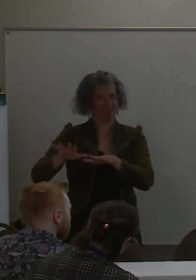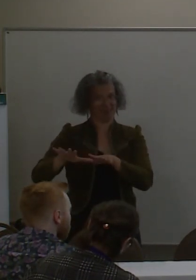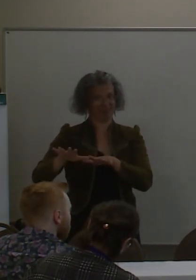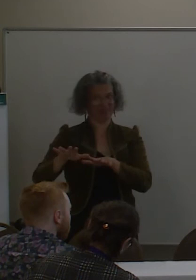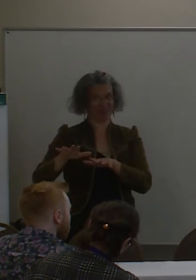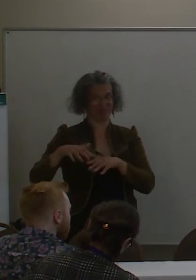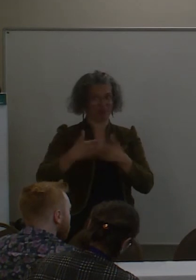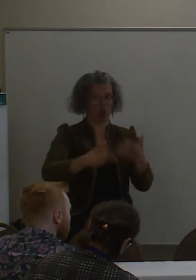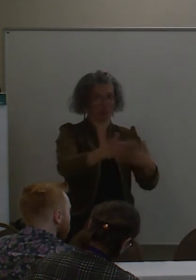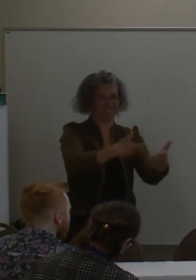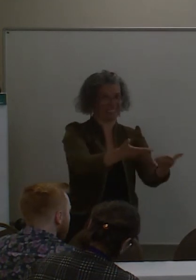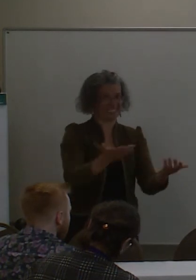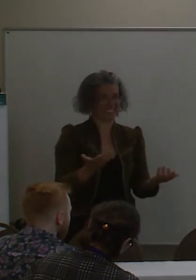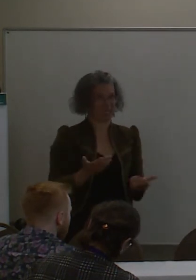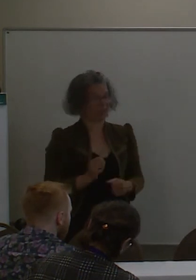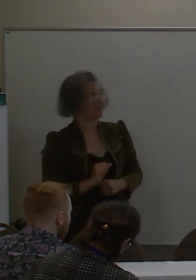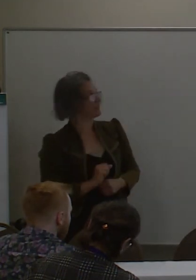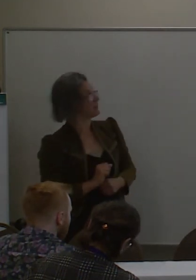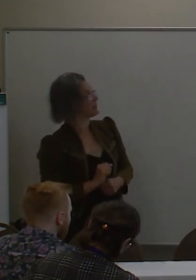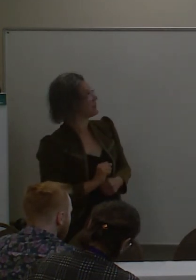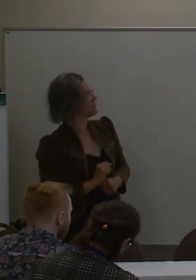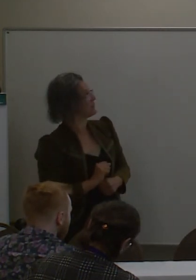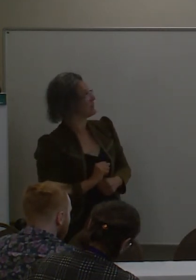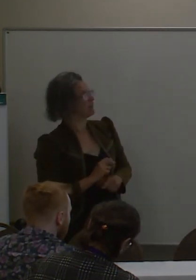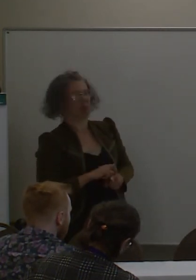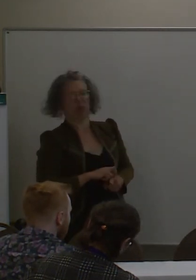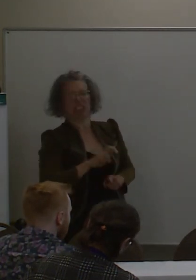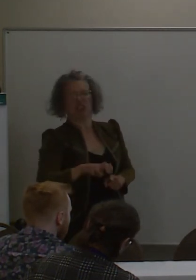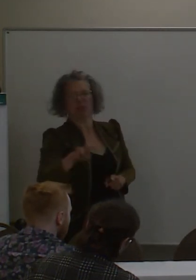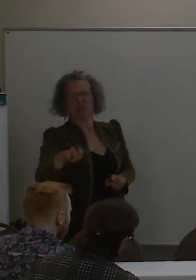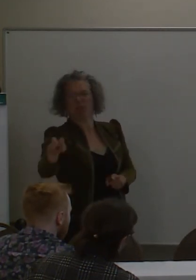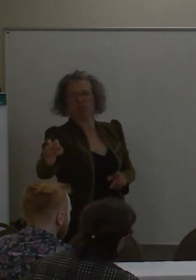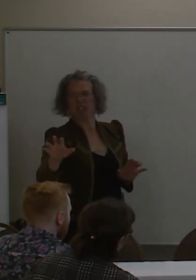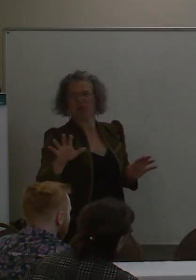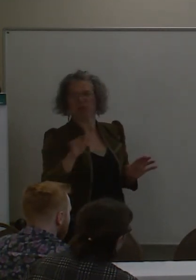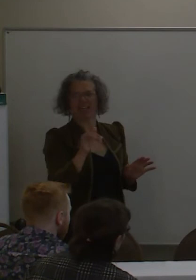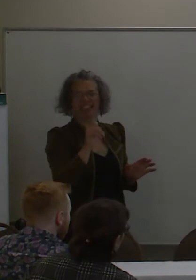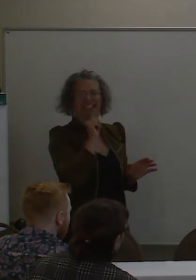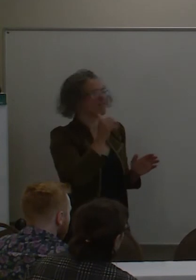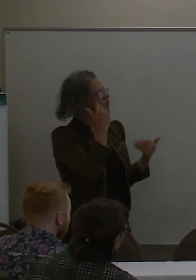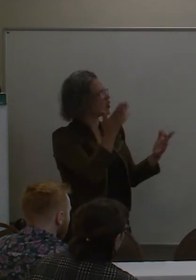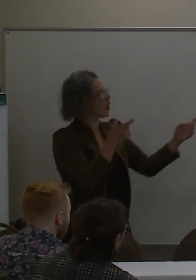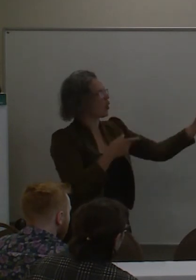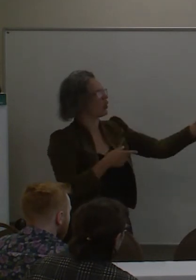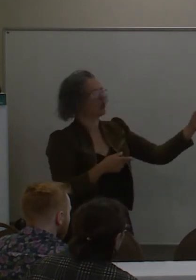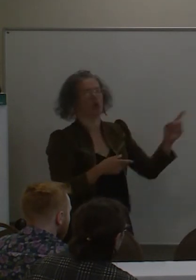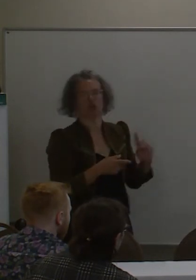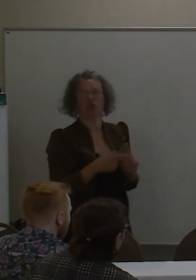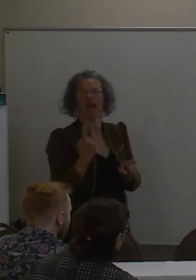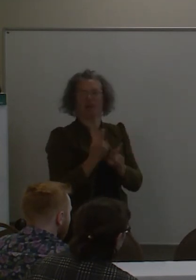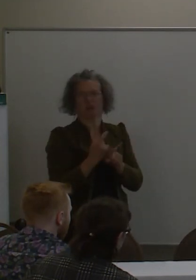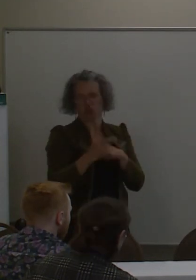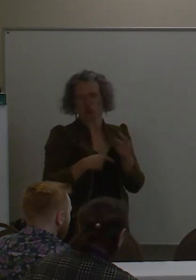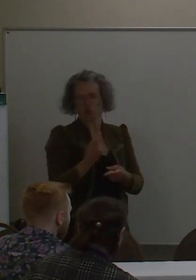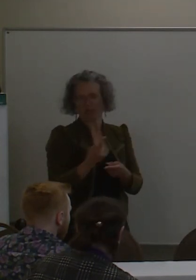directions. So. I'm going to skip that, but if anybody doesn't know Seema Rao, she's really good, but she's talking about maintenance